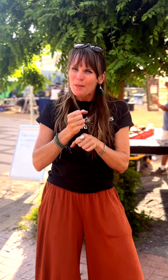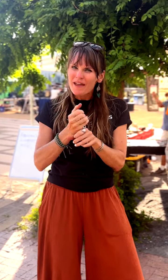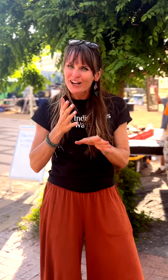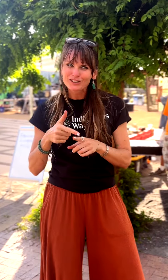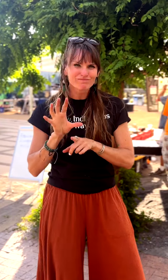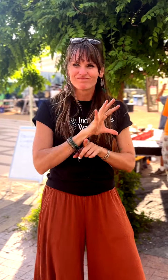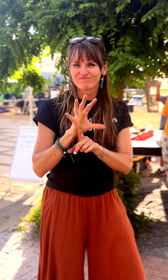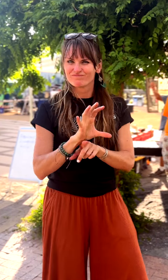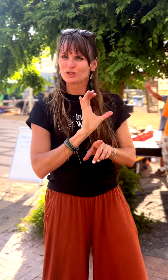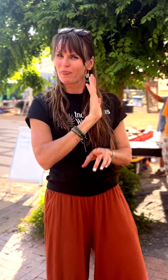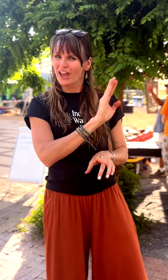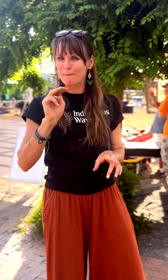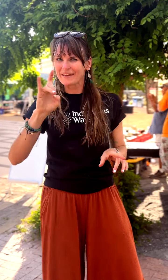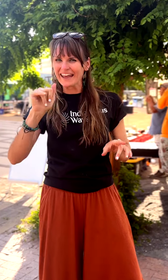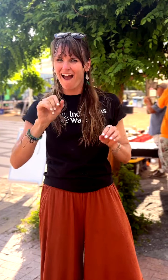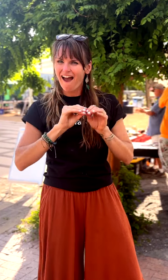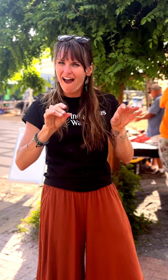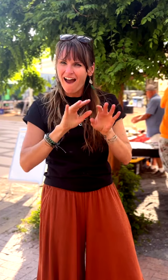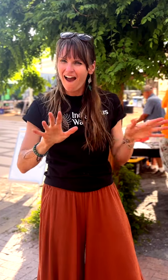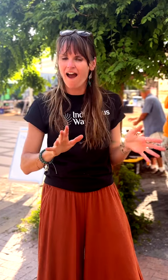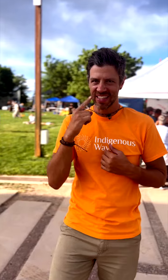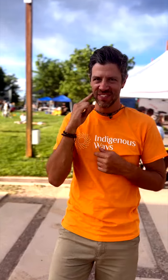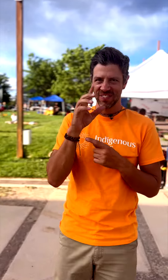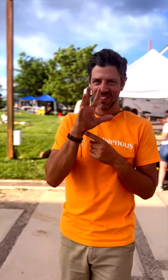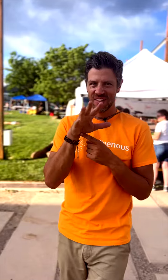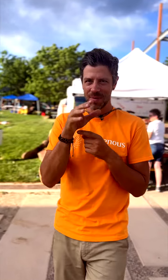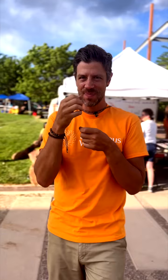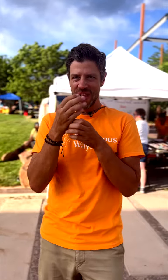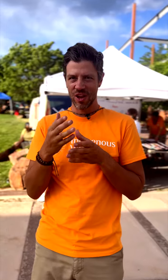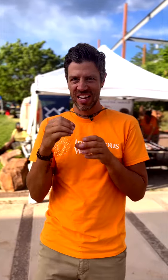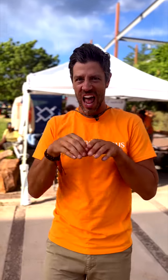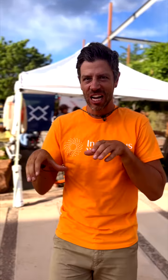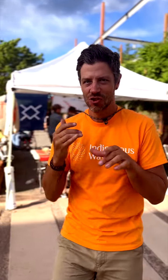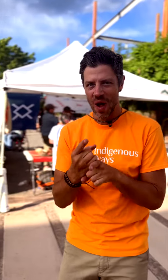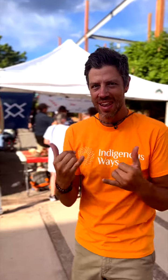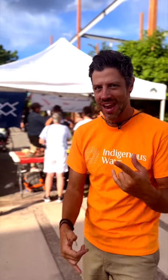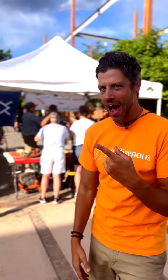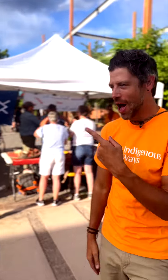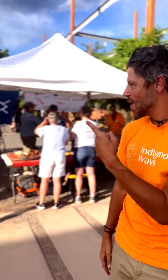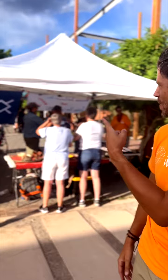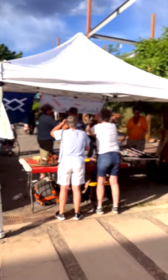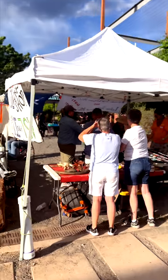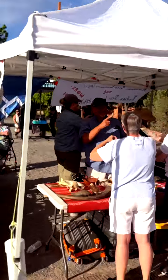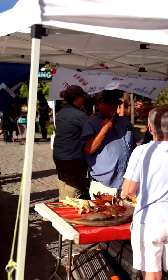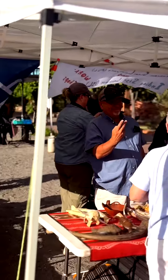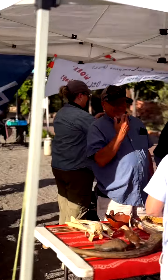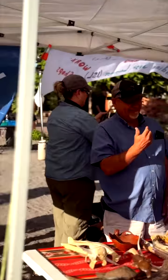queer individuals and who are quote unquote old and round song and listening impact, 2019 Corona Memorial Fund